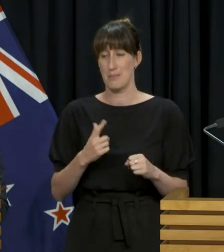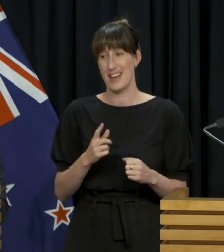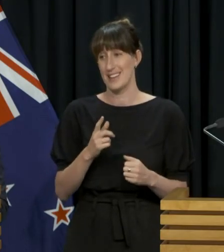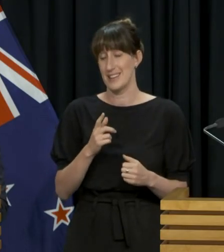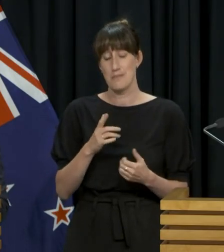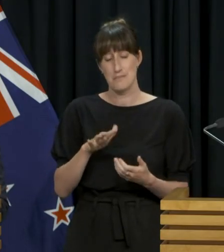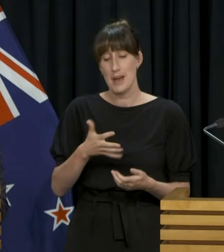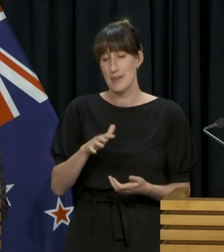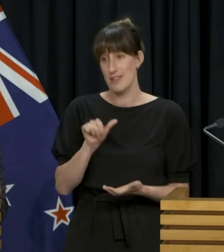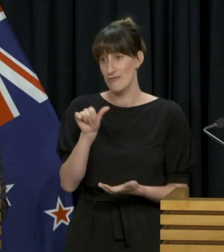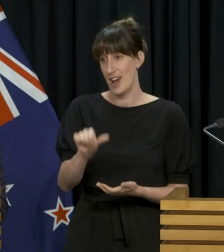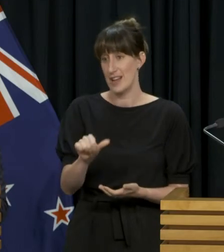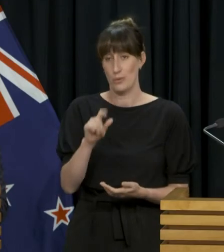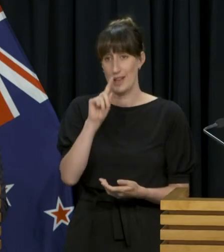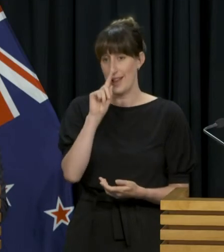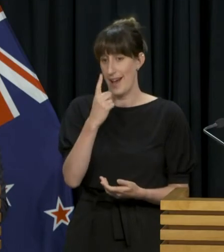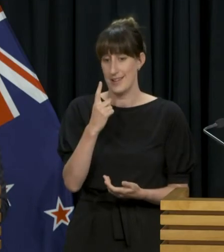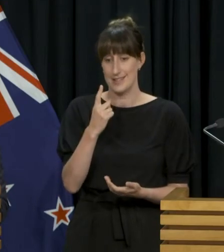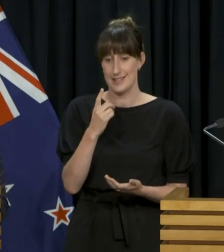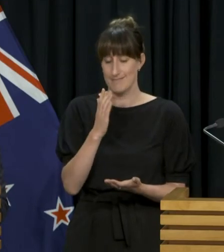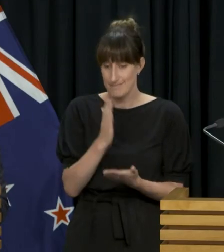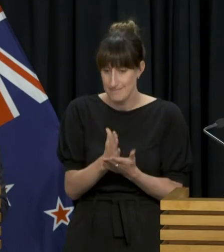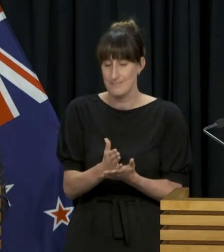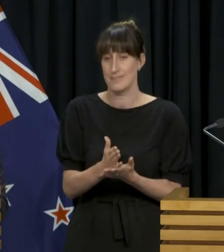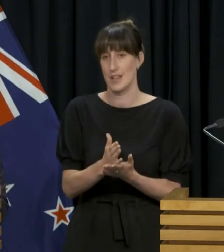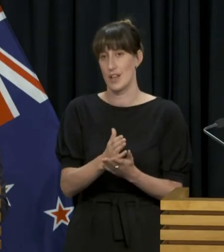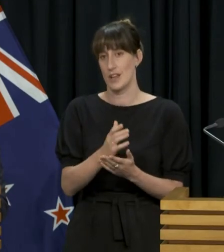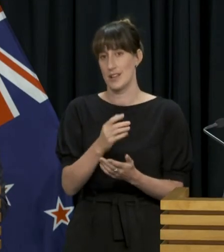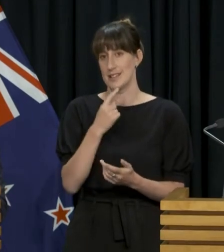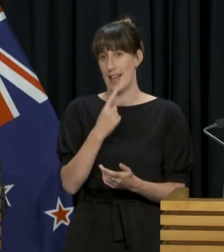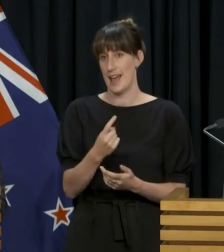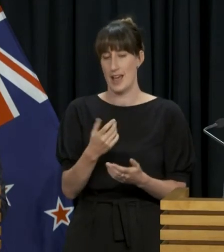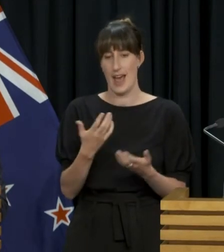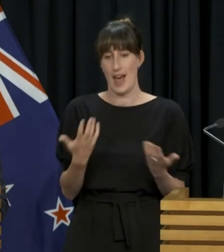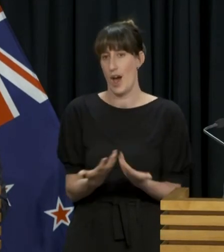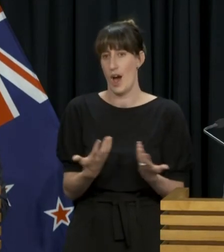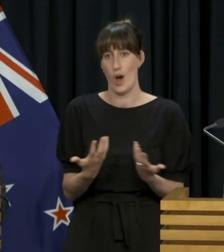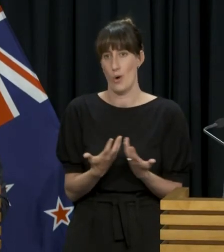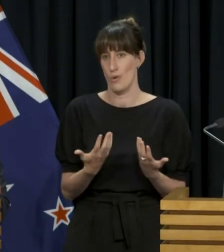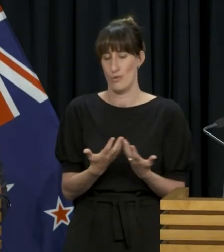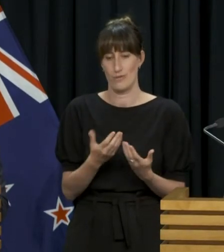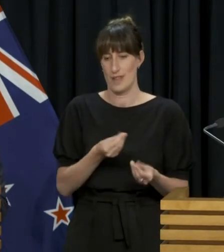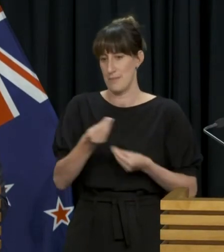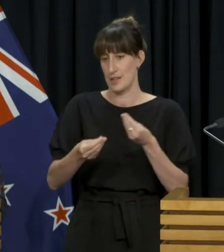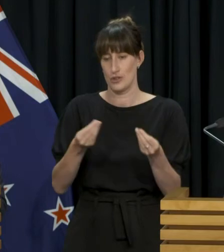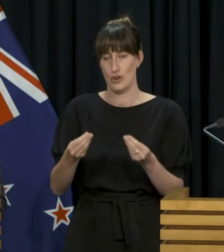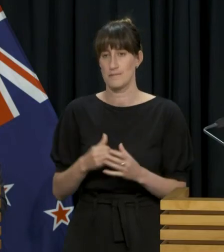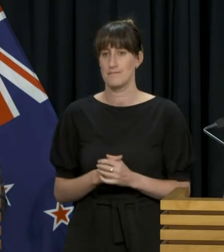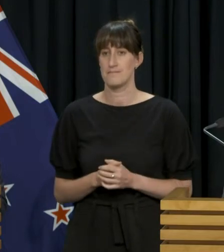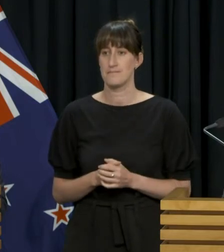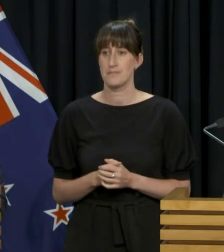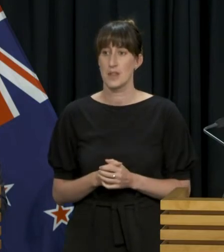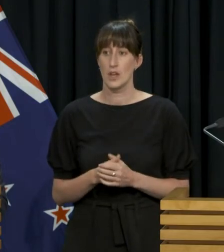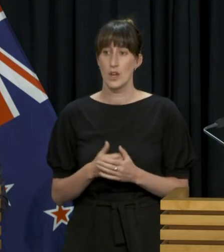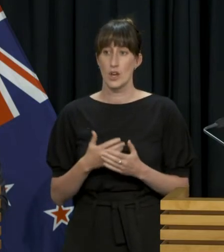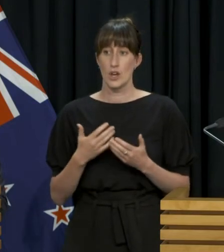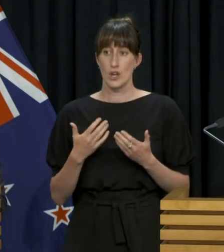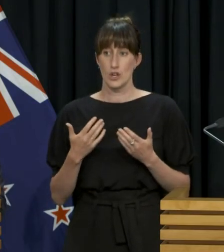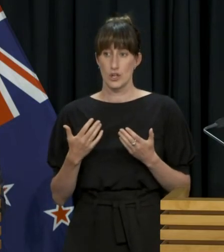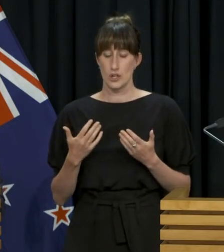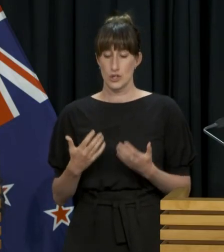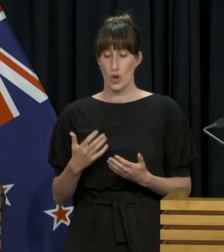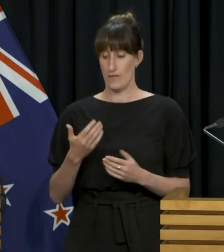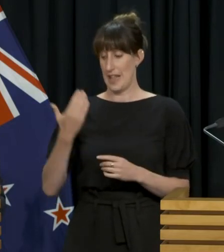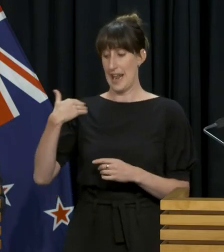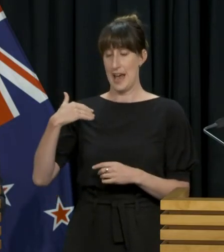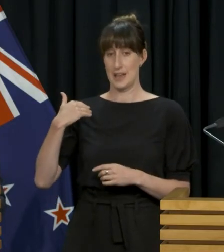say, actually, this is what we think is the most likely. What we needed to do over the last 72 hours through our level 3 period was